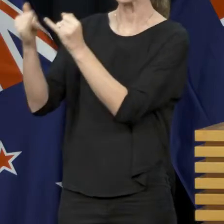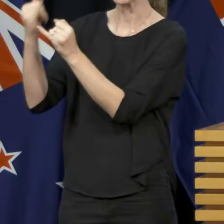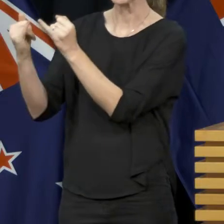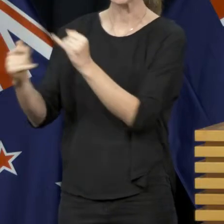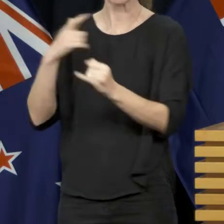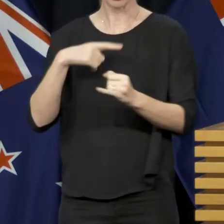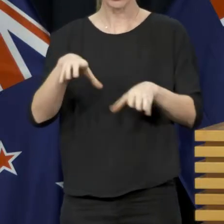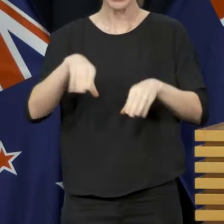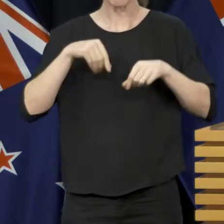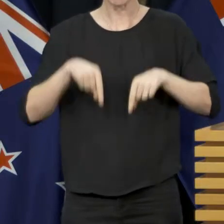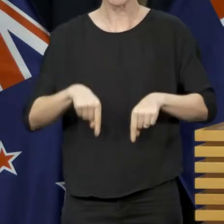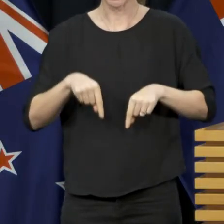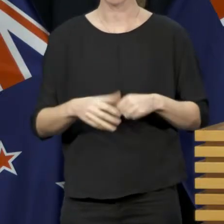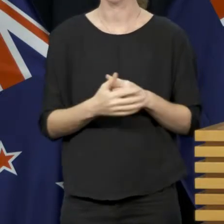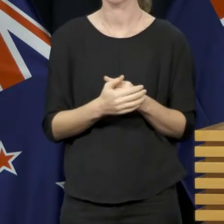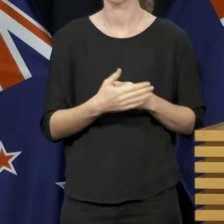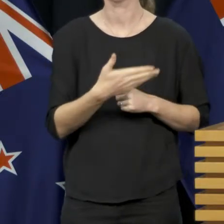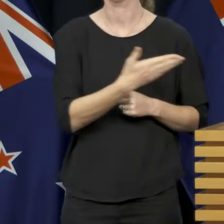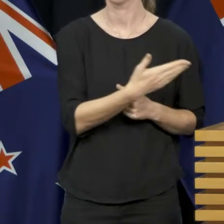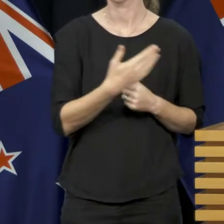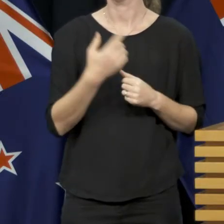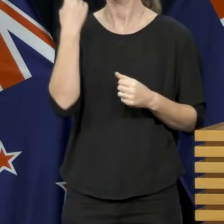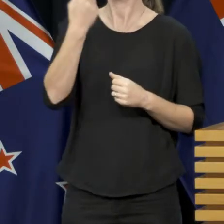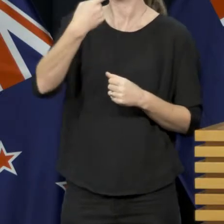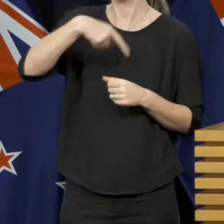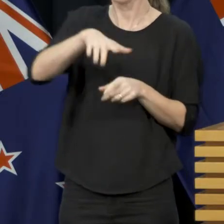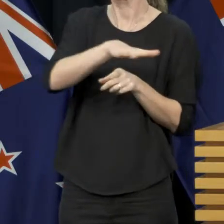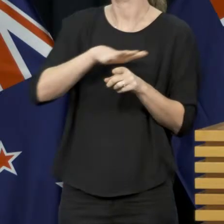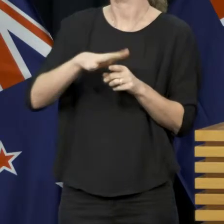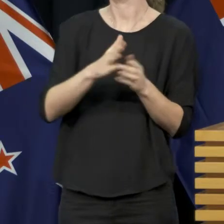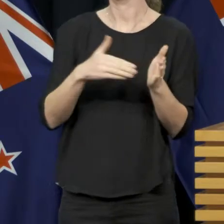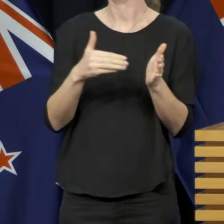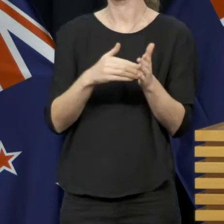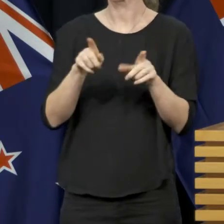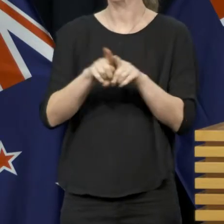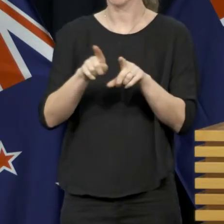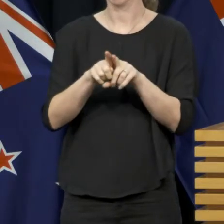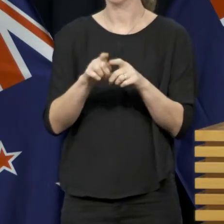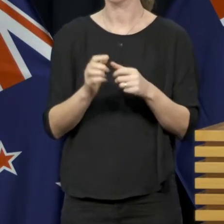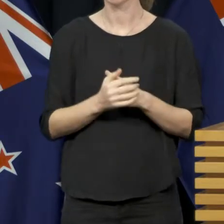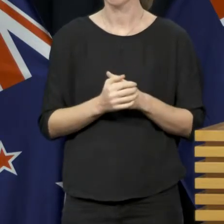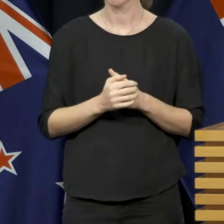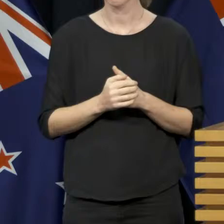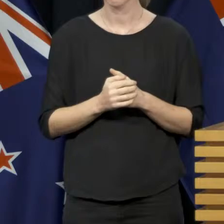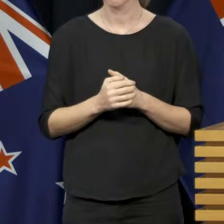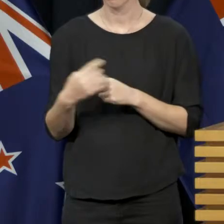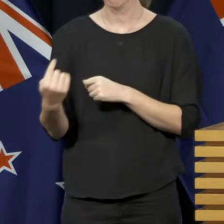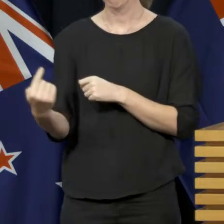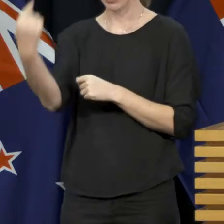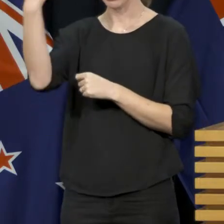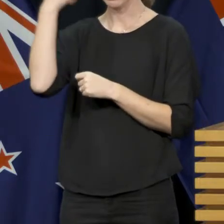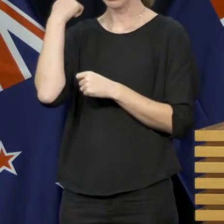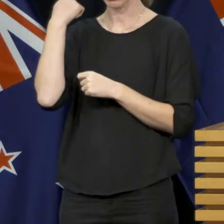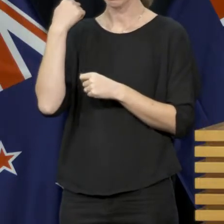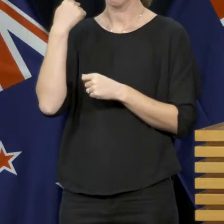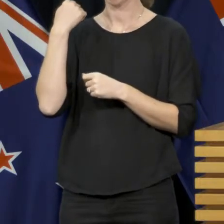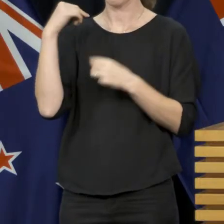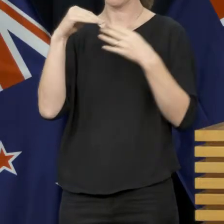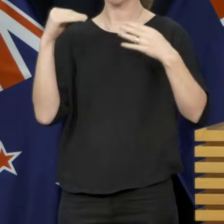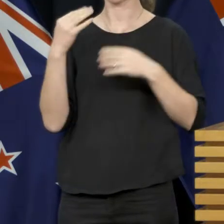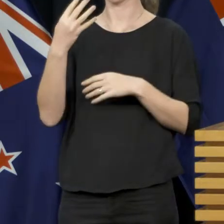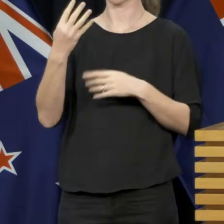today? It always matters where our relative situation is as a country as well, Luke. And obviously at that time we were in the middle of